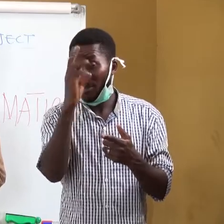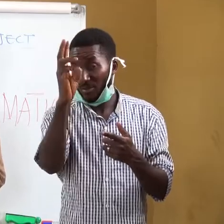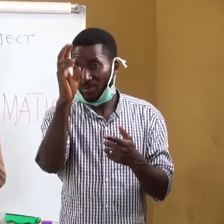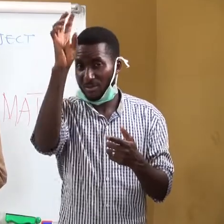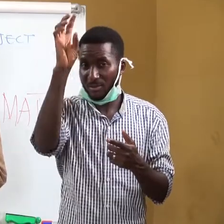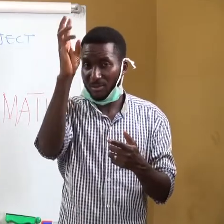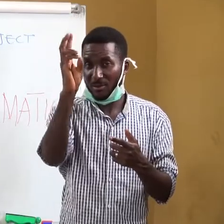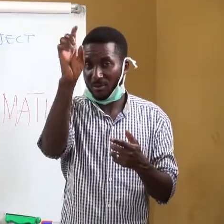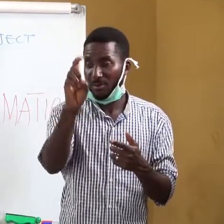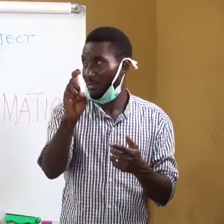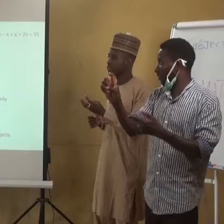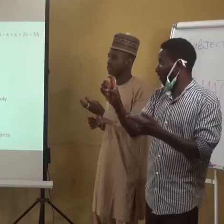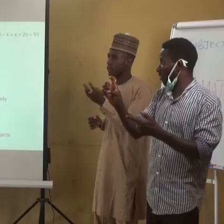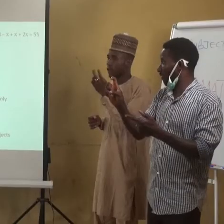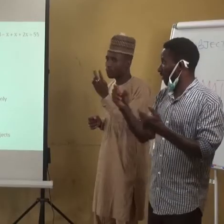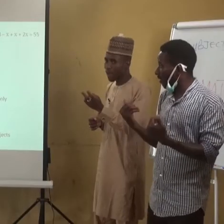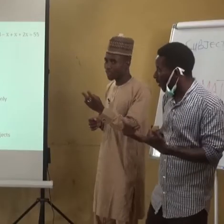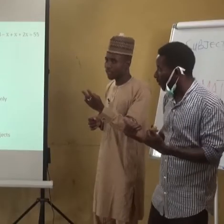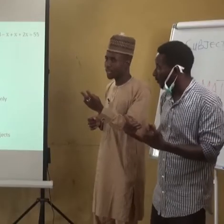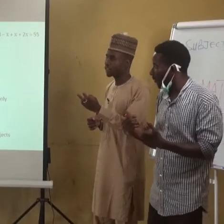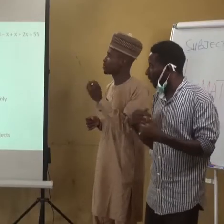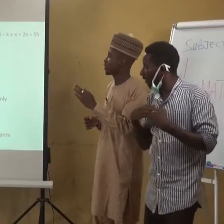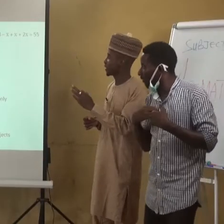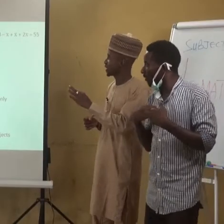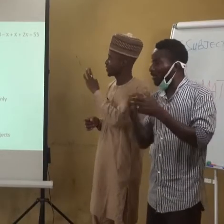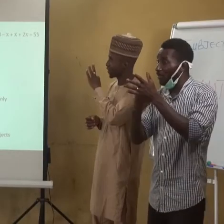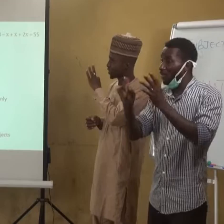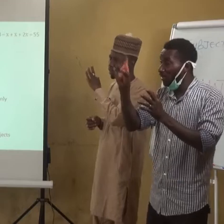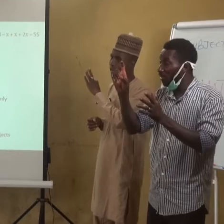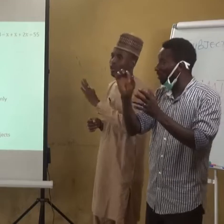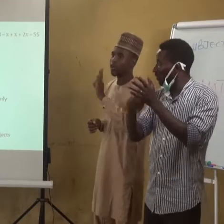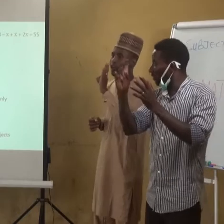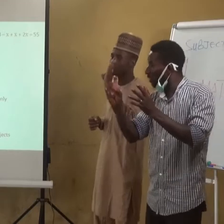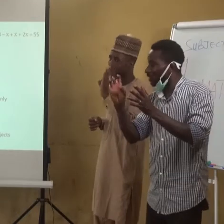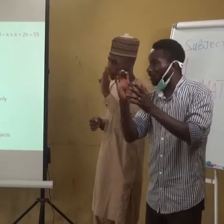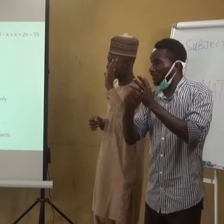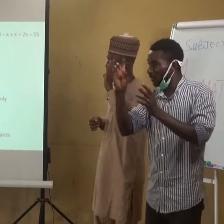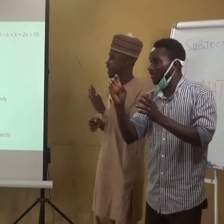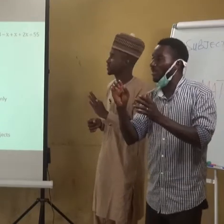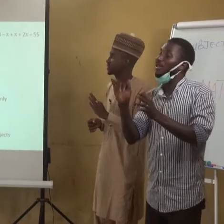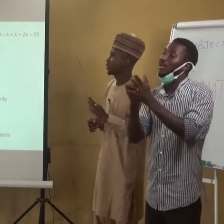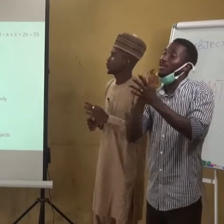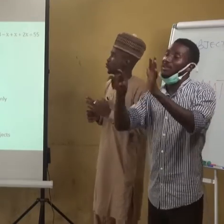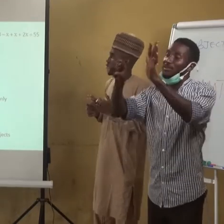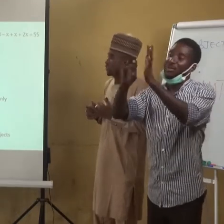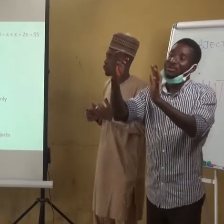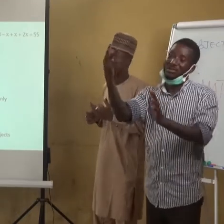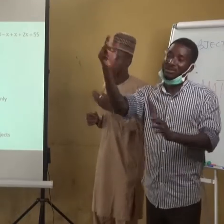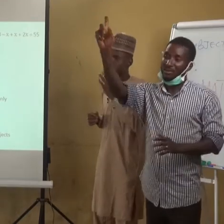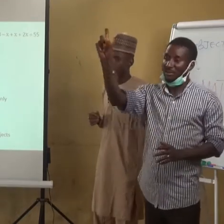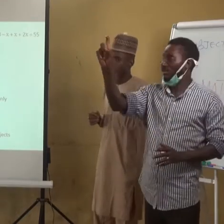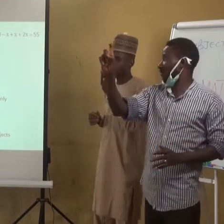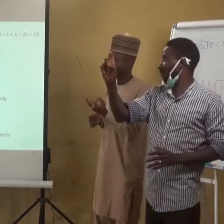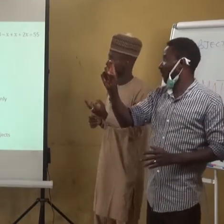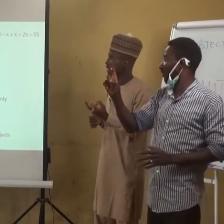Then we have minus x, minus x, minus x. There are 3 there. We have minus 3x. So the step will